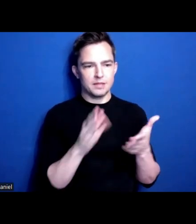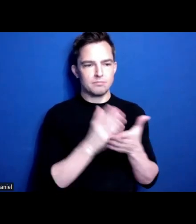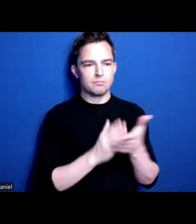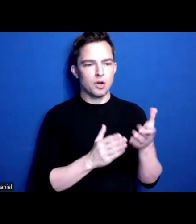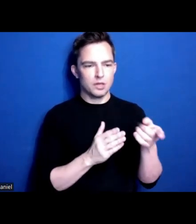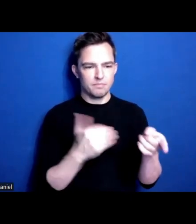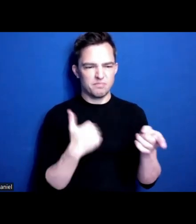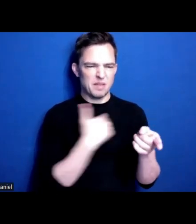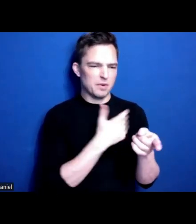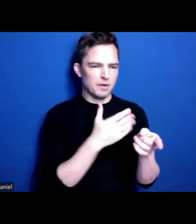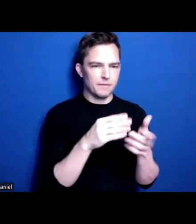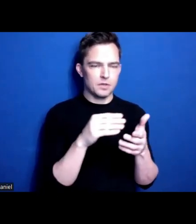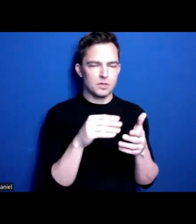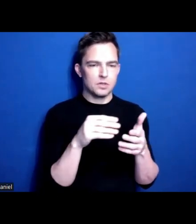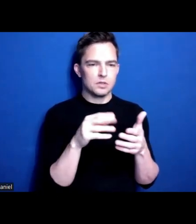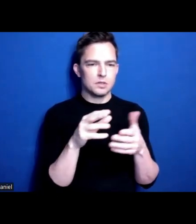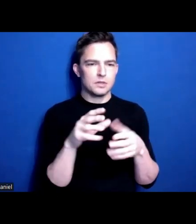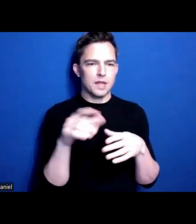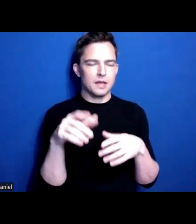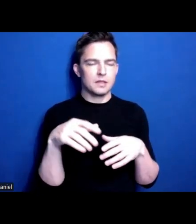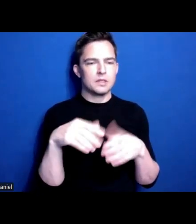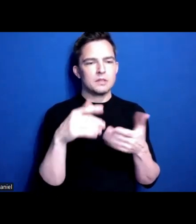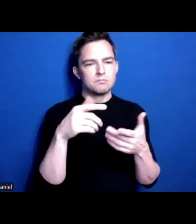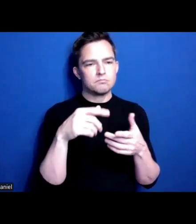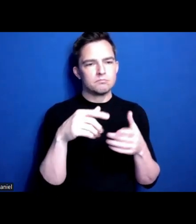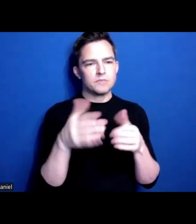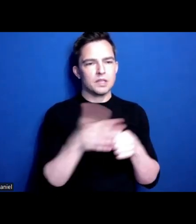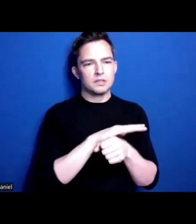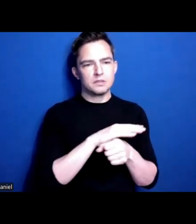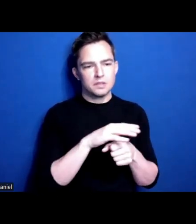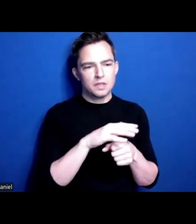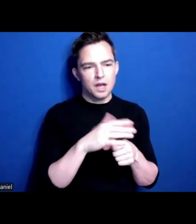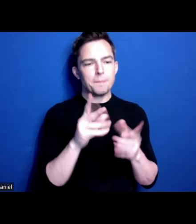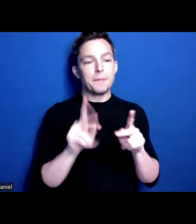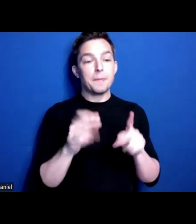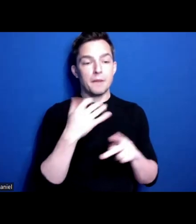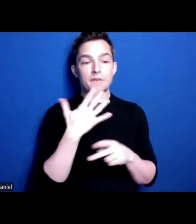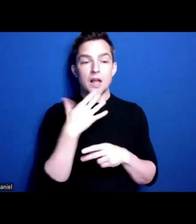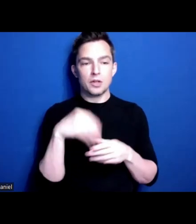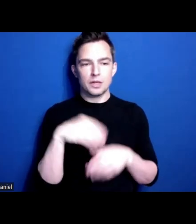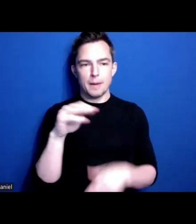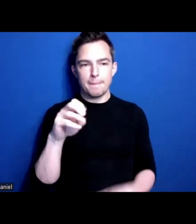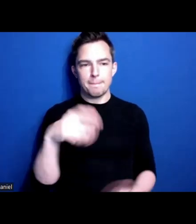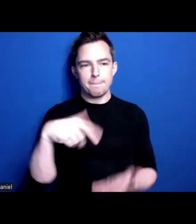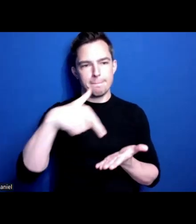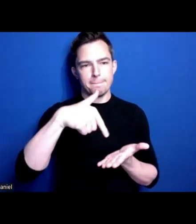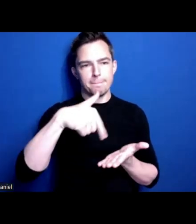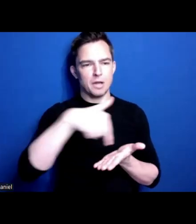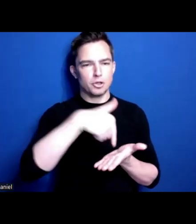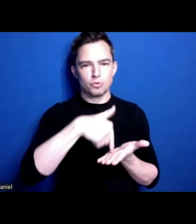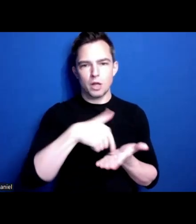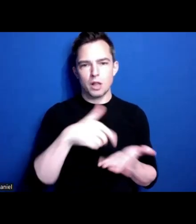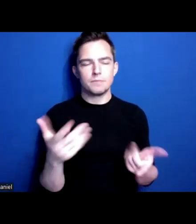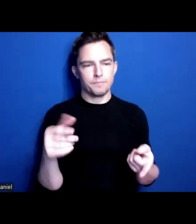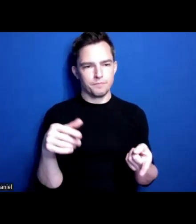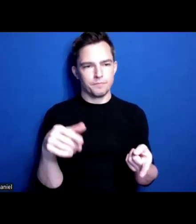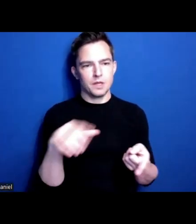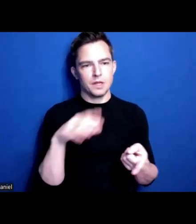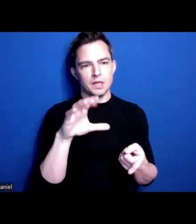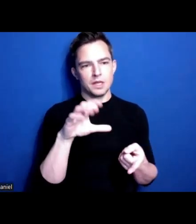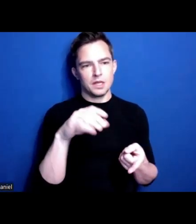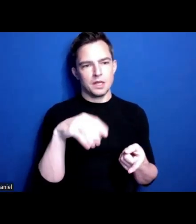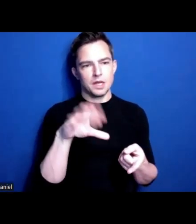members of Students of Color Montreal in 2013. And Alma's section of our article is titled, Coyote Goes